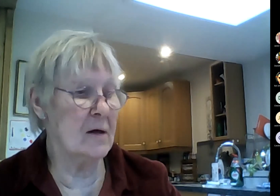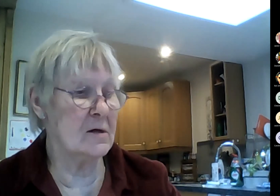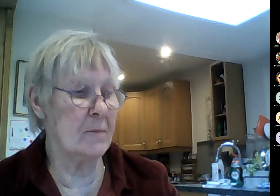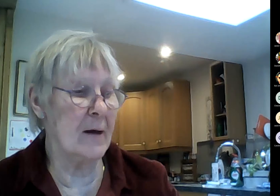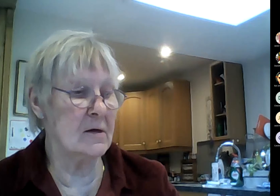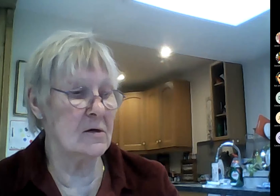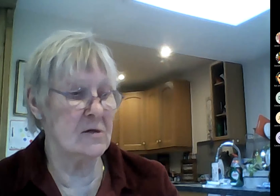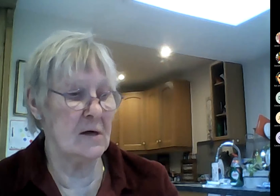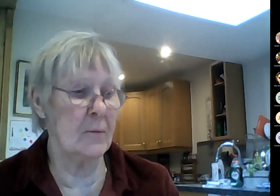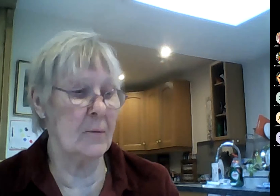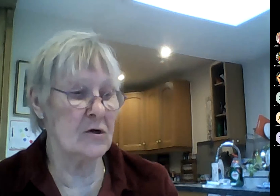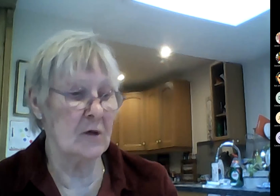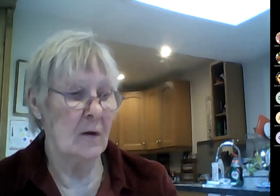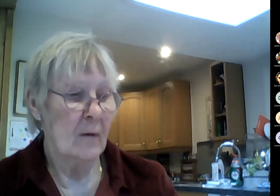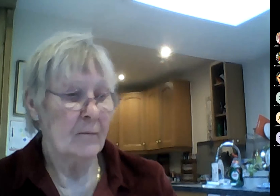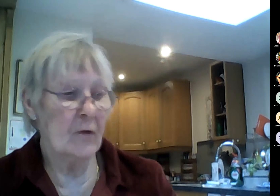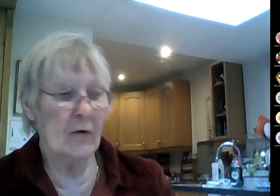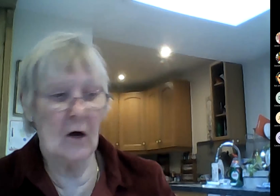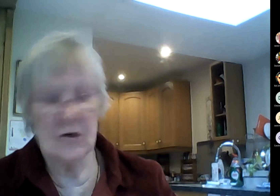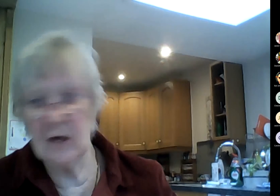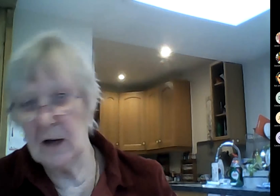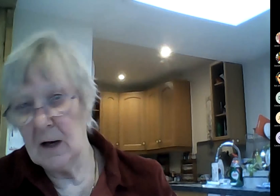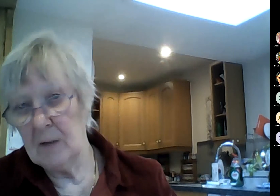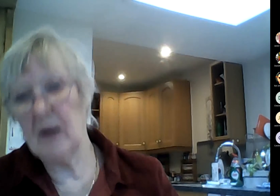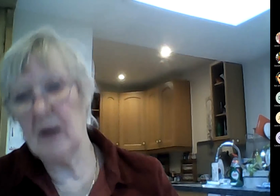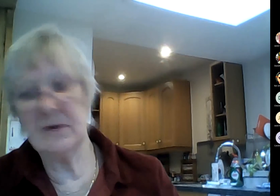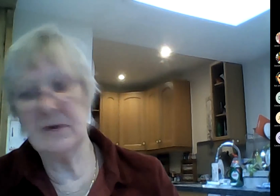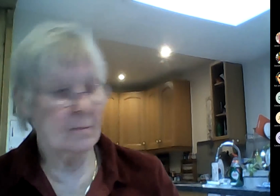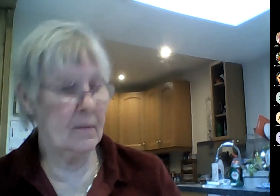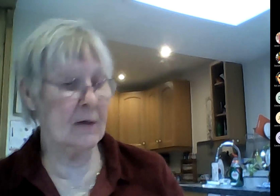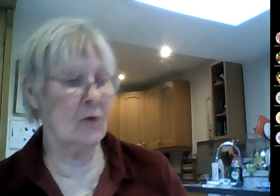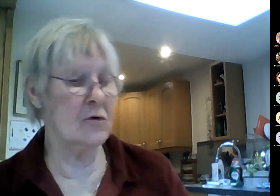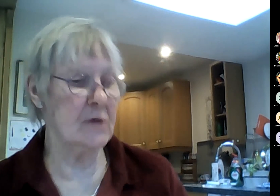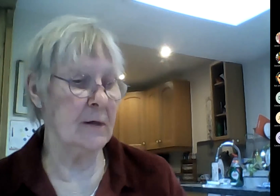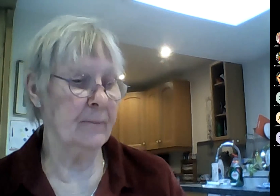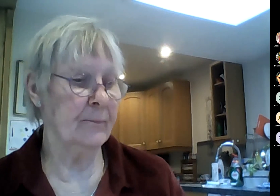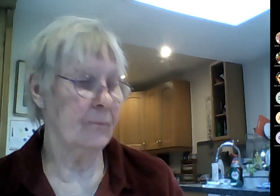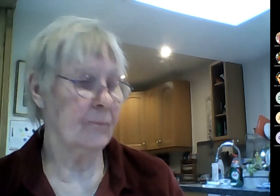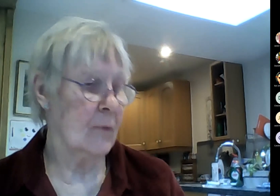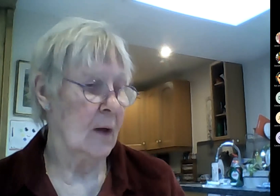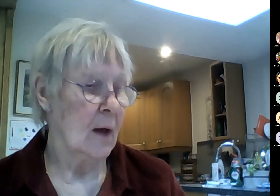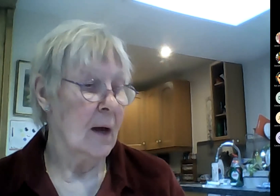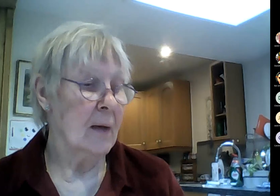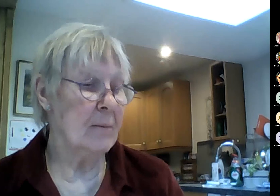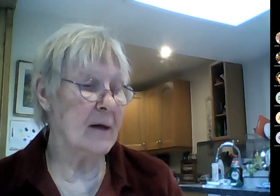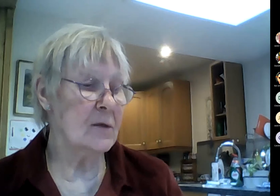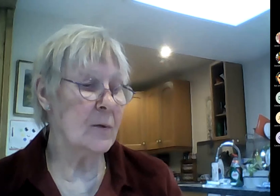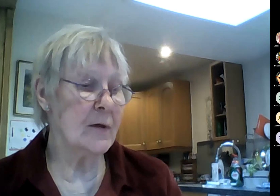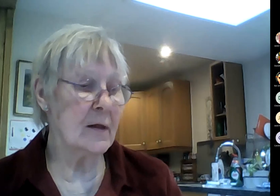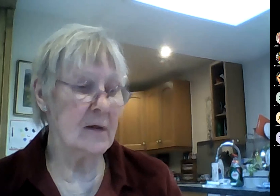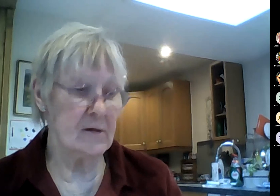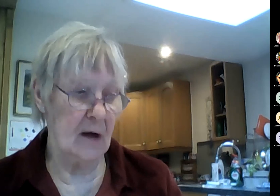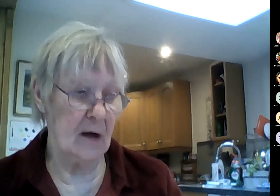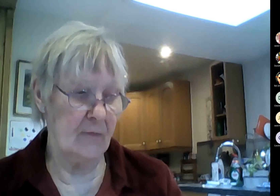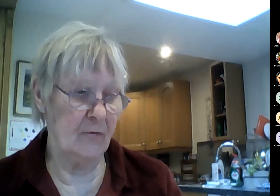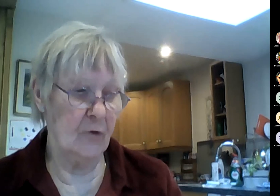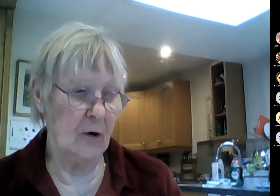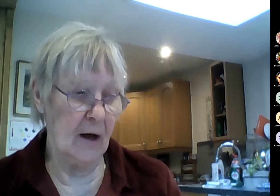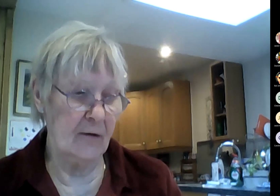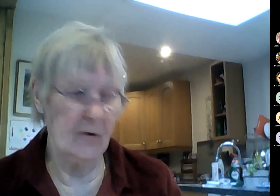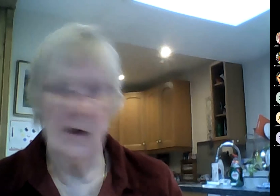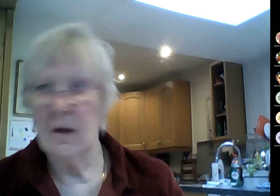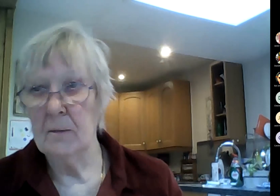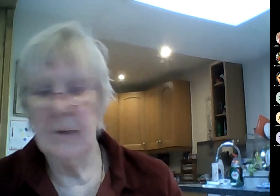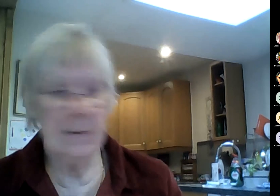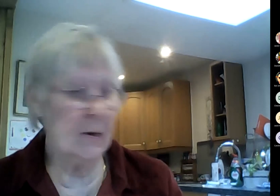enforced dependency and oppression of a largely powerless minority. Embedded within this denial of a